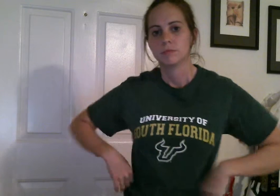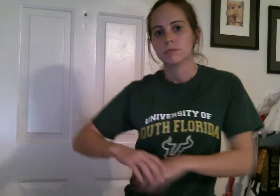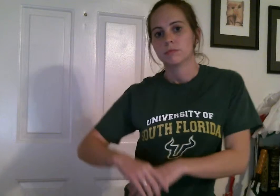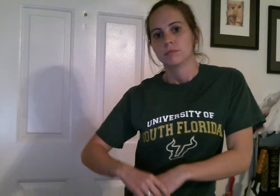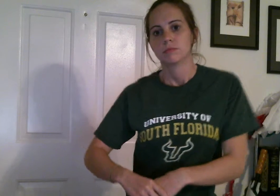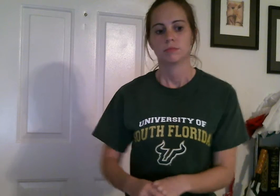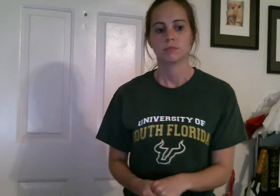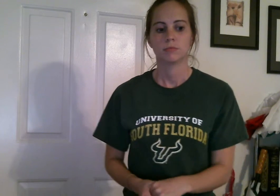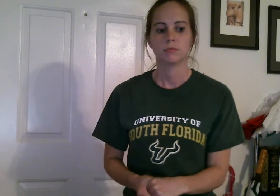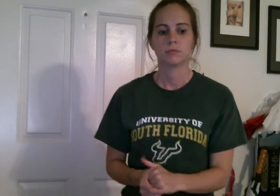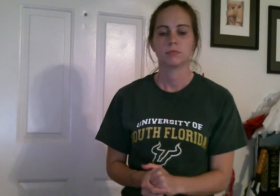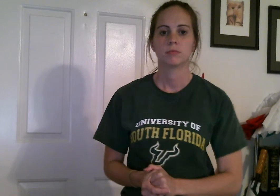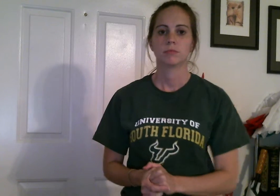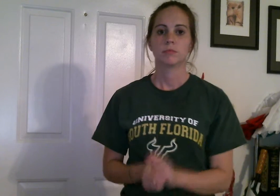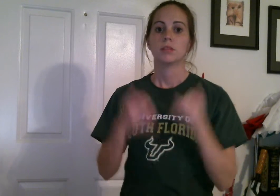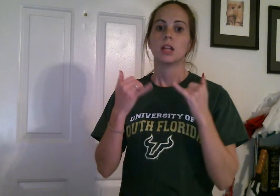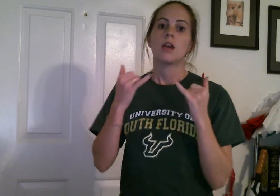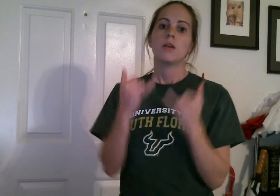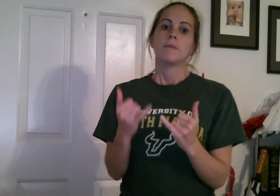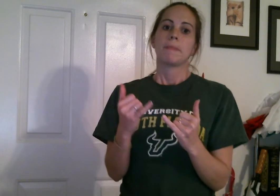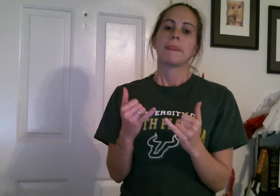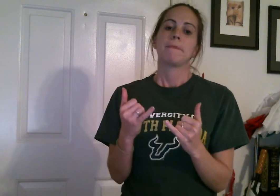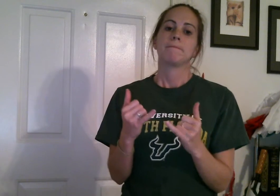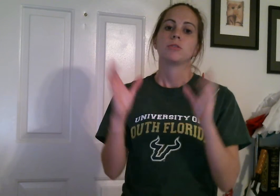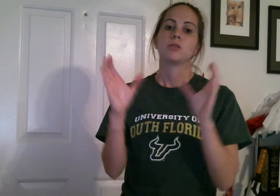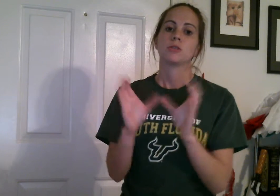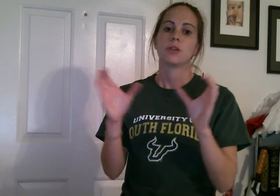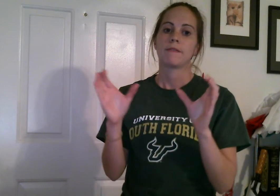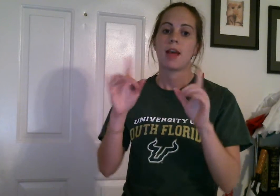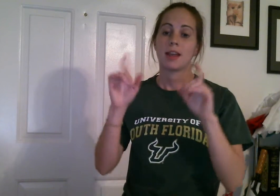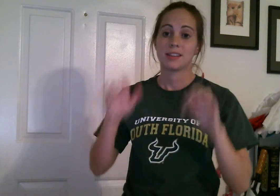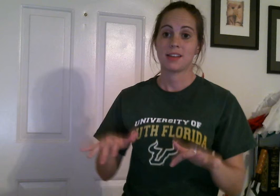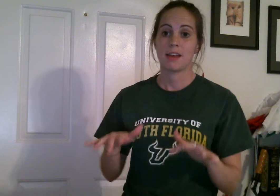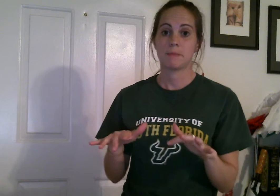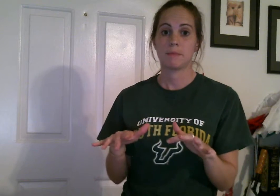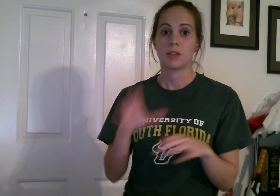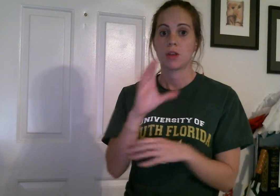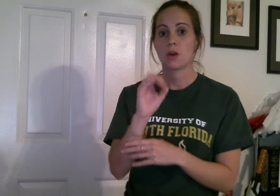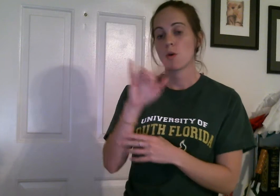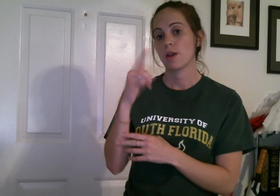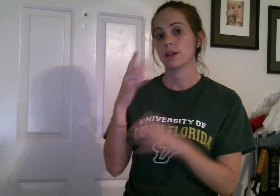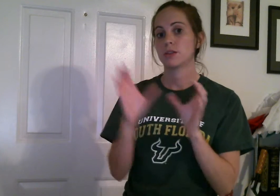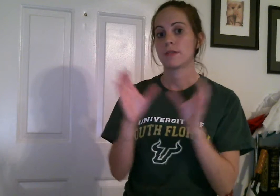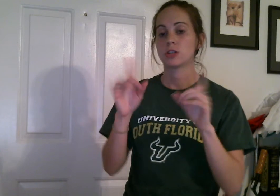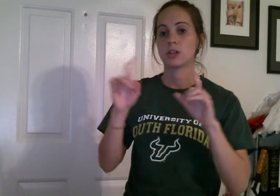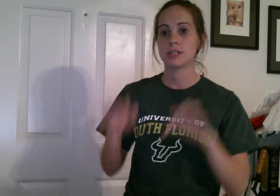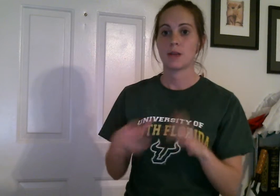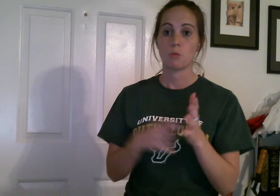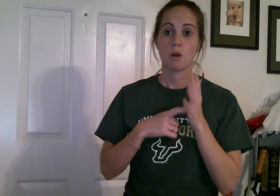Okay, now the certified exam, the coding certification exam requirements are that you're a high